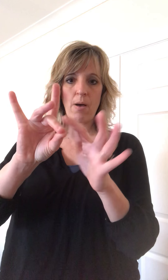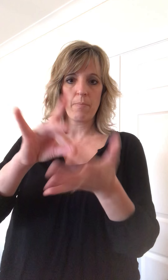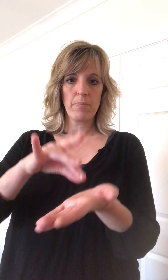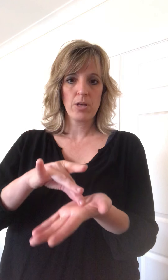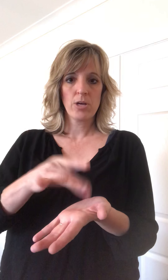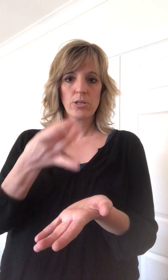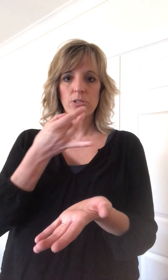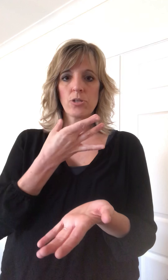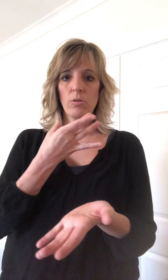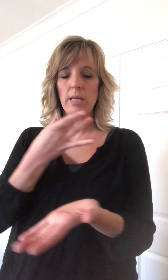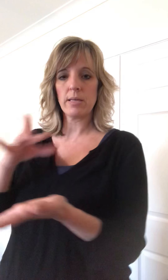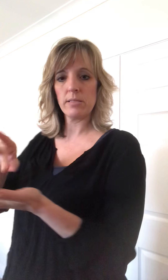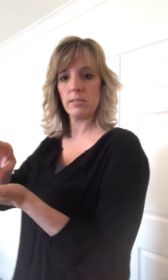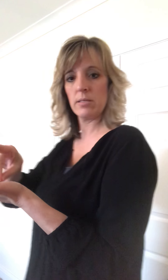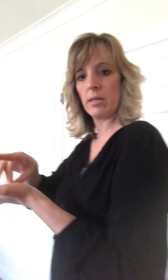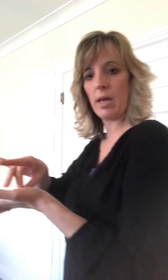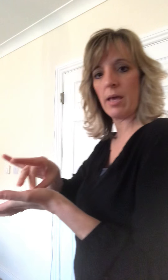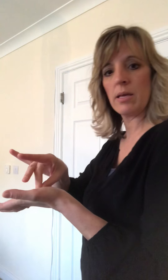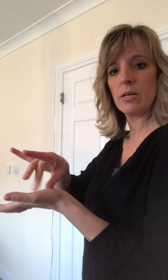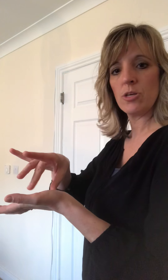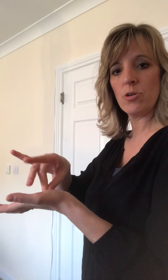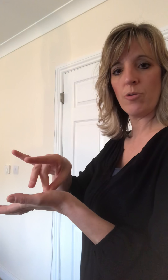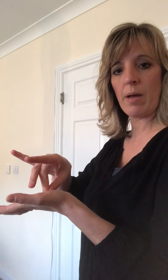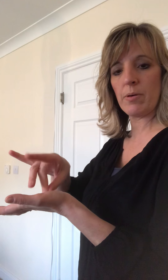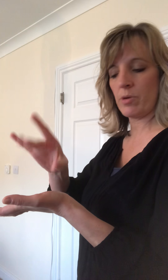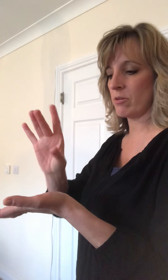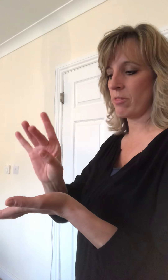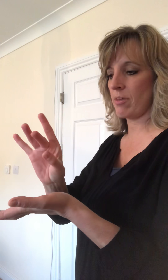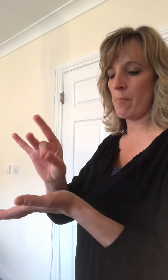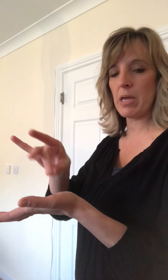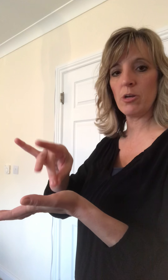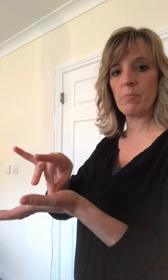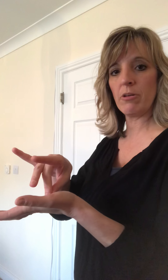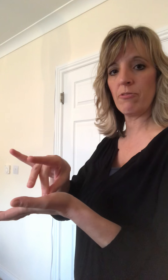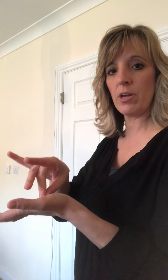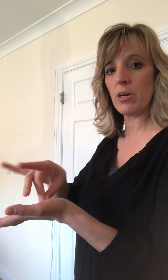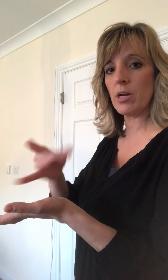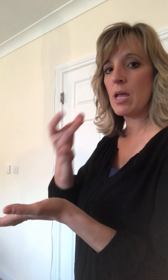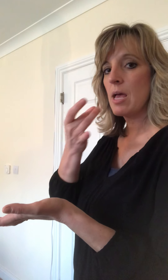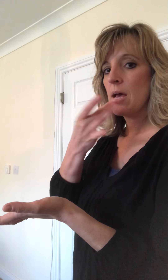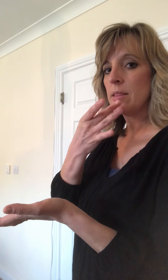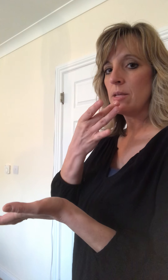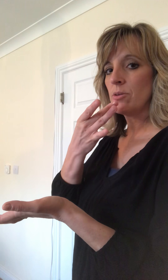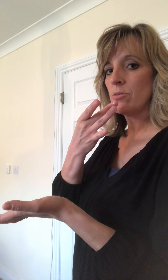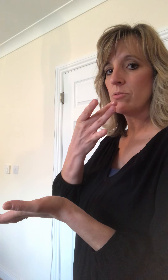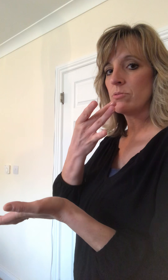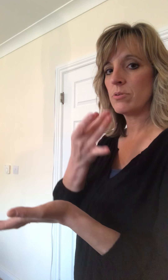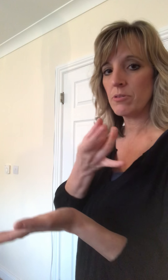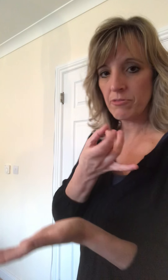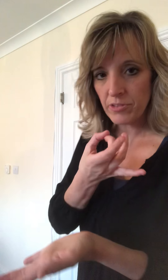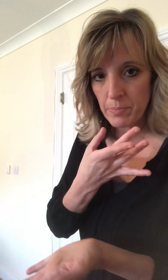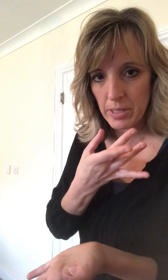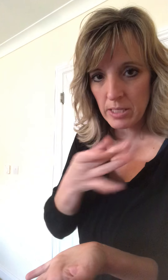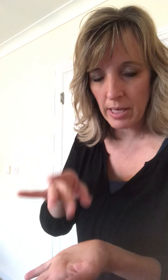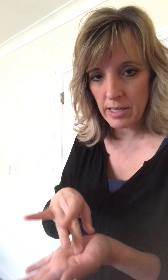thumb, you just go like this, okay? You grab it with your thumb and your middle finger, and then you flip it like into